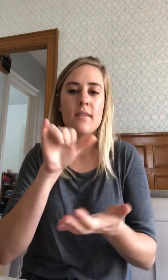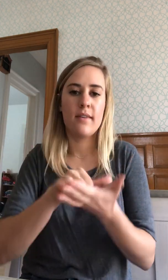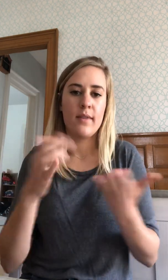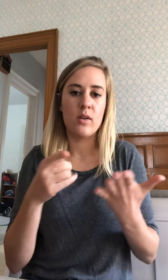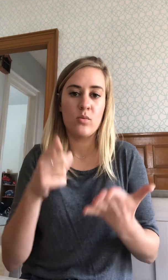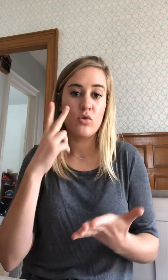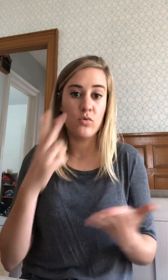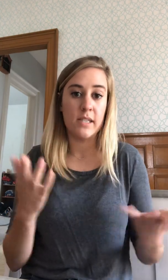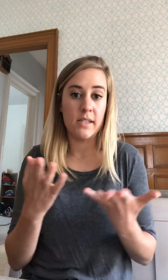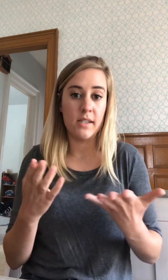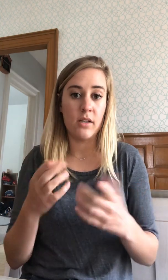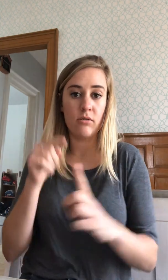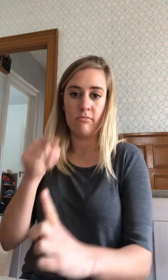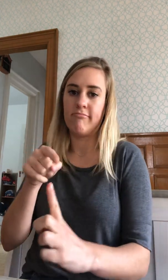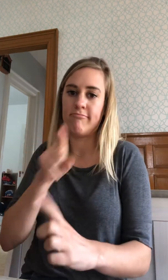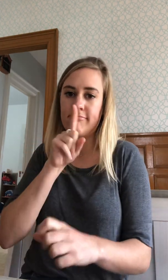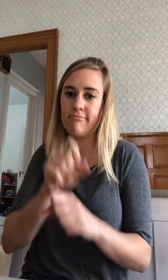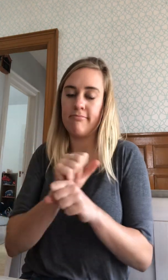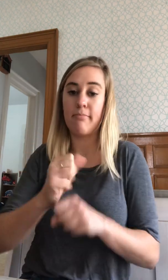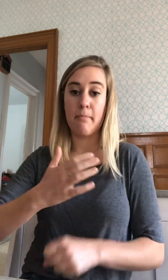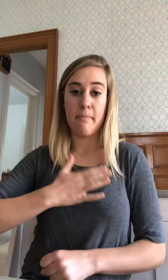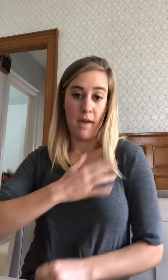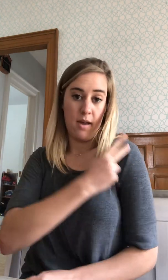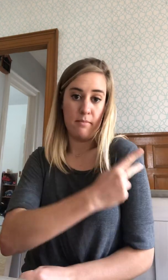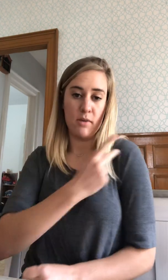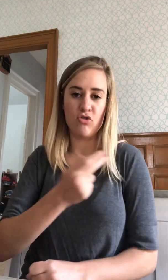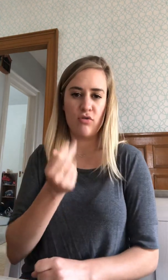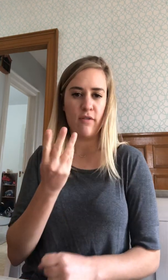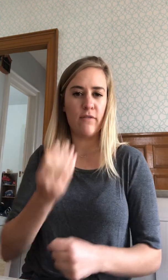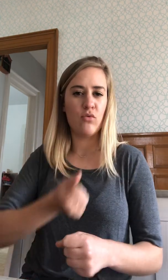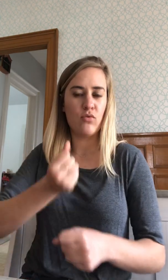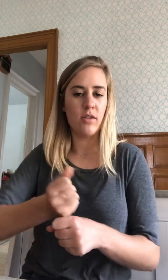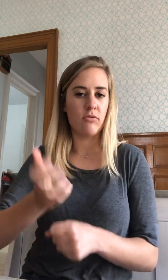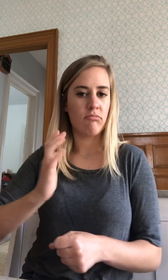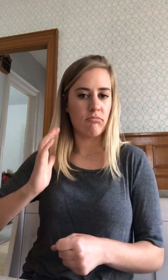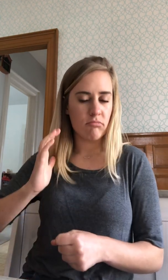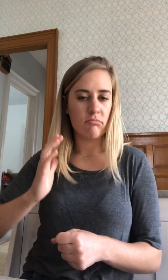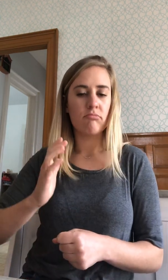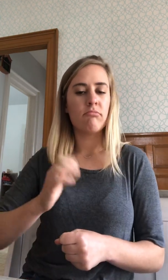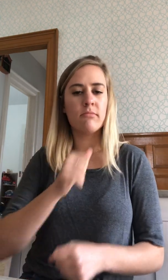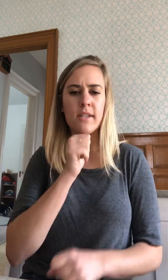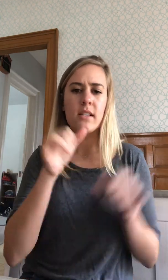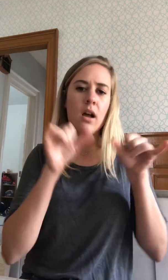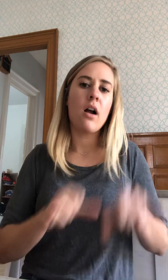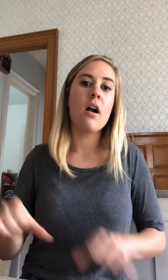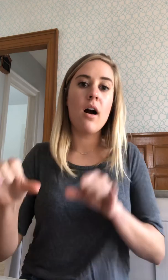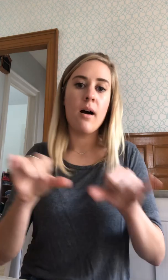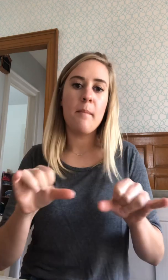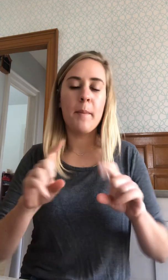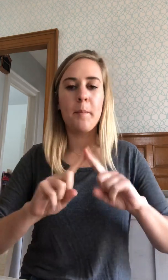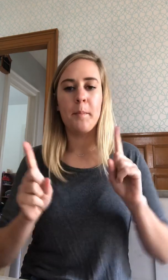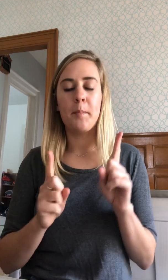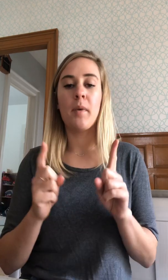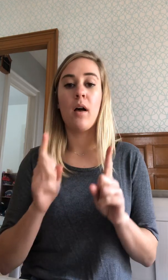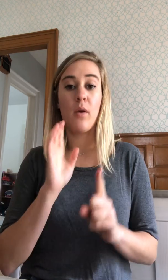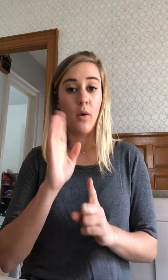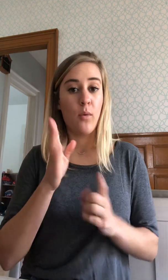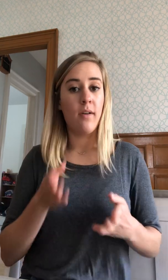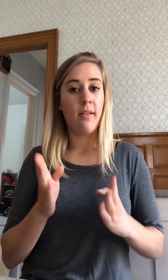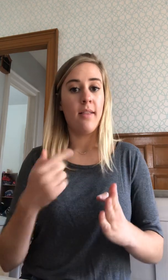one of my patients from a few years back where we had to do this. It's not used often, but it will allow us to put the teeth together and reestablish